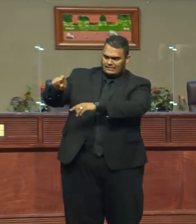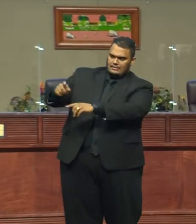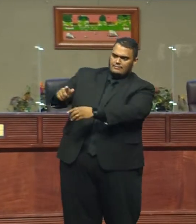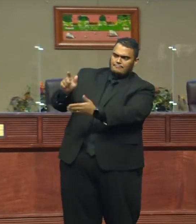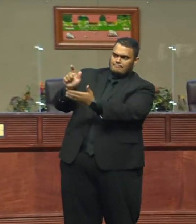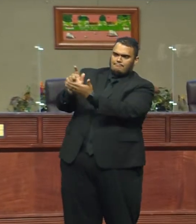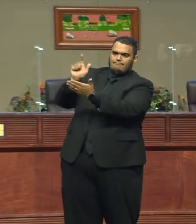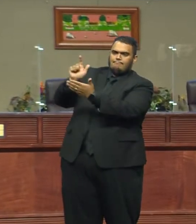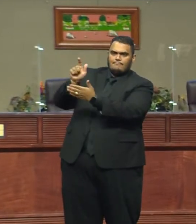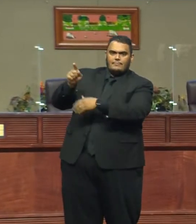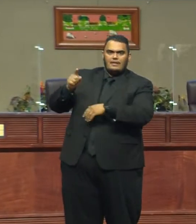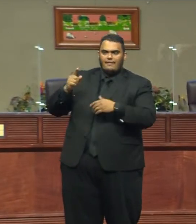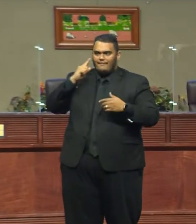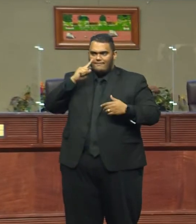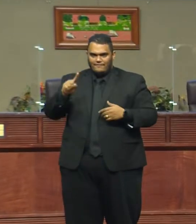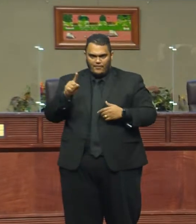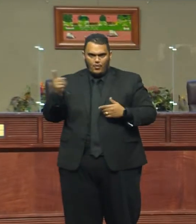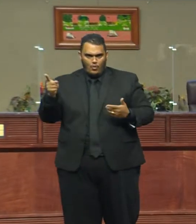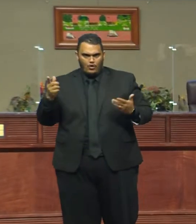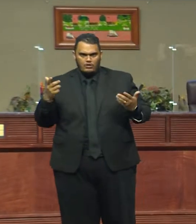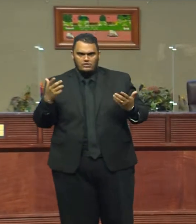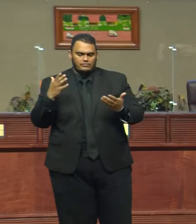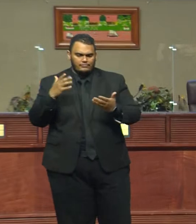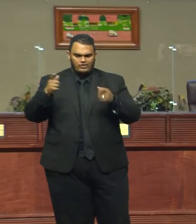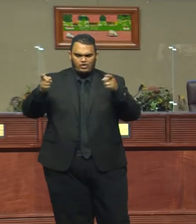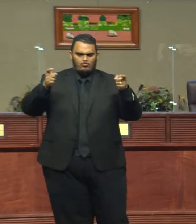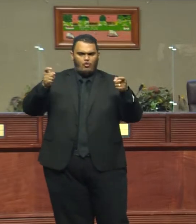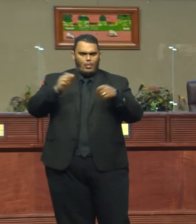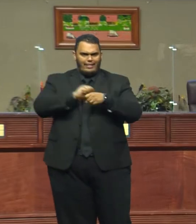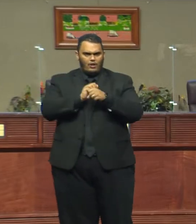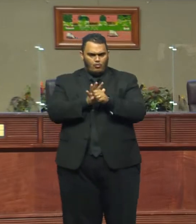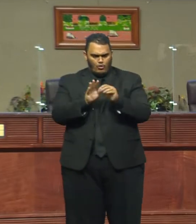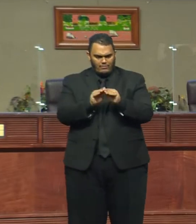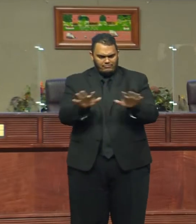Mayor Dyer, he'll speak for himself, but I don't really think